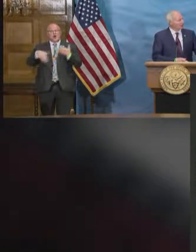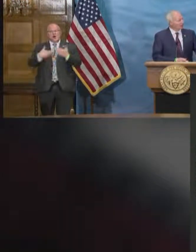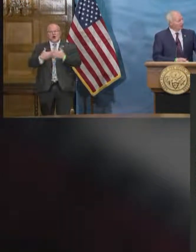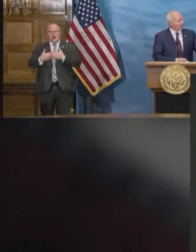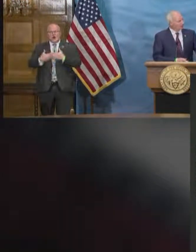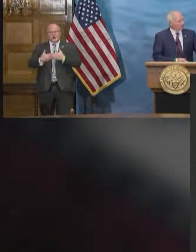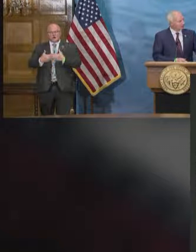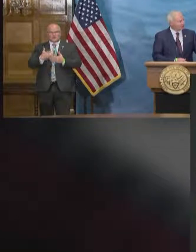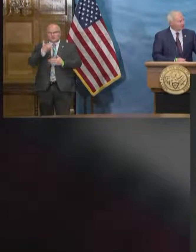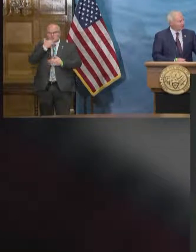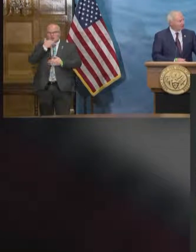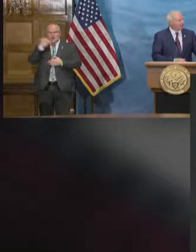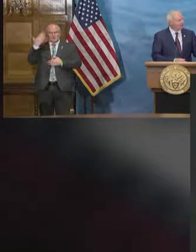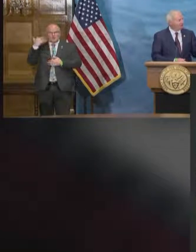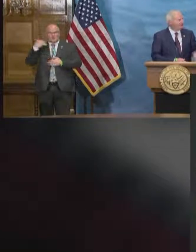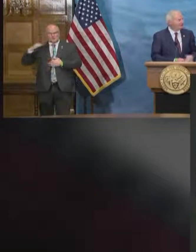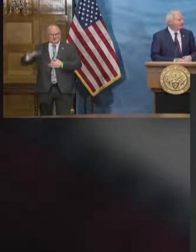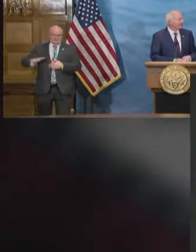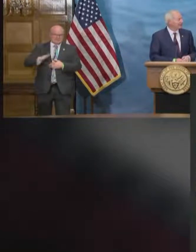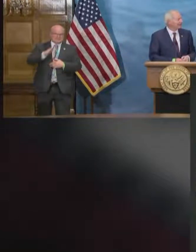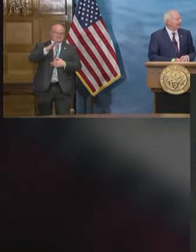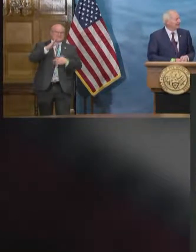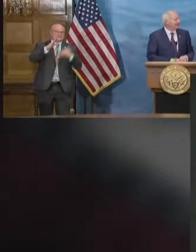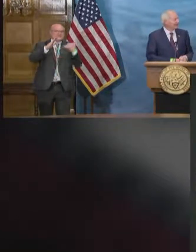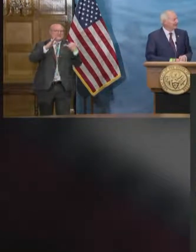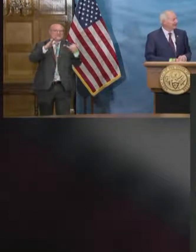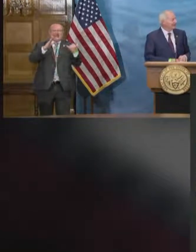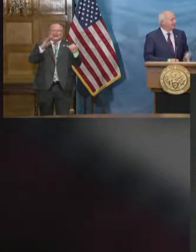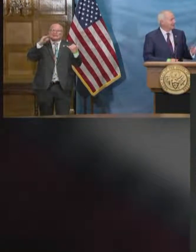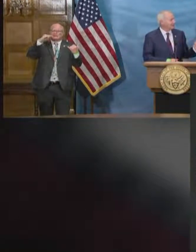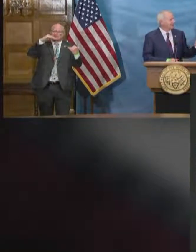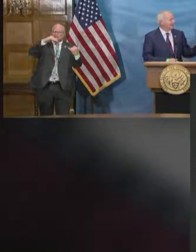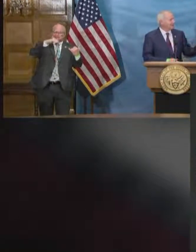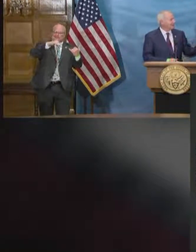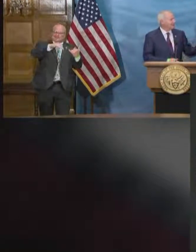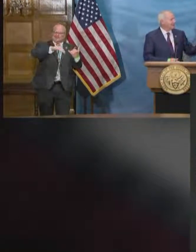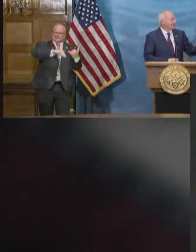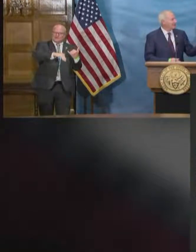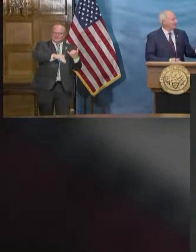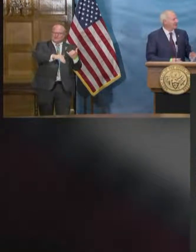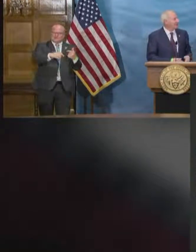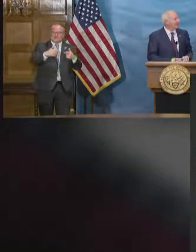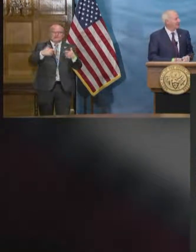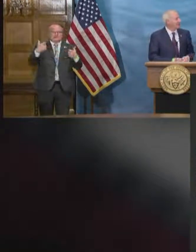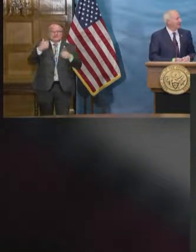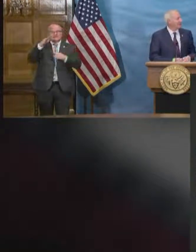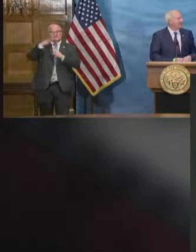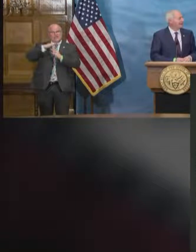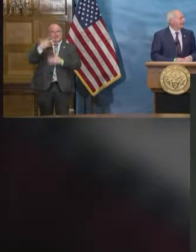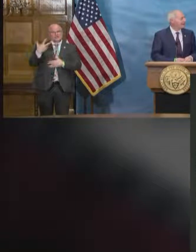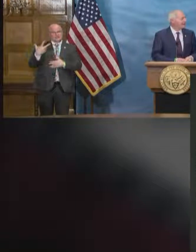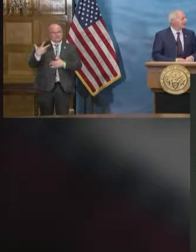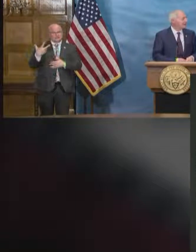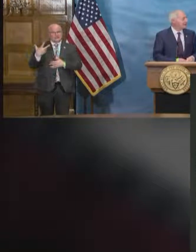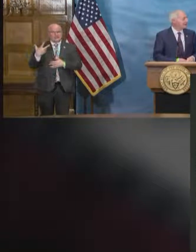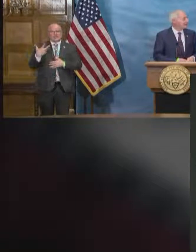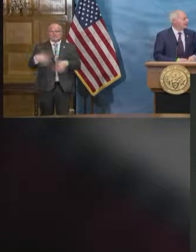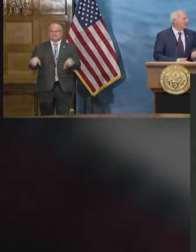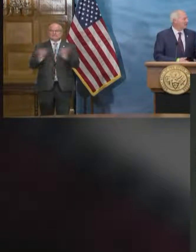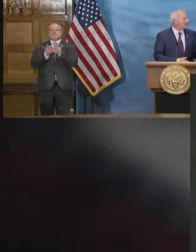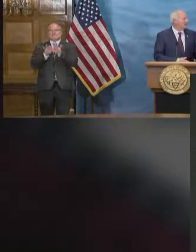direction, now they're going in a more favorable direction. Obviously, the most dramatic are the top three, which